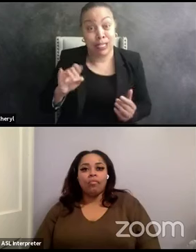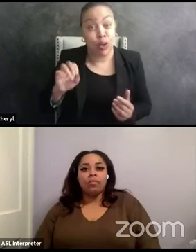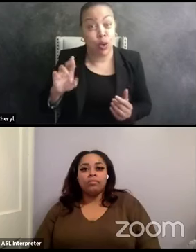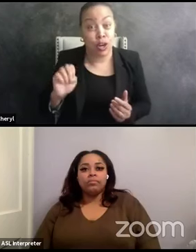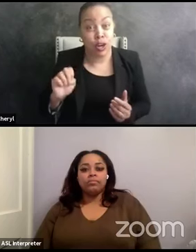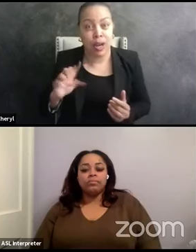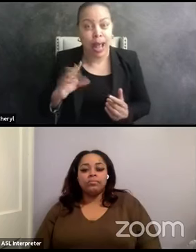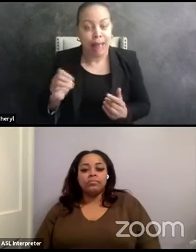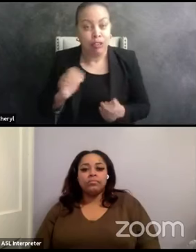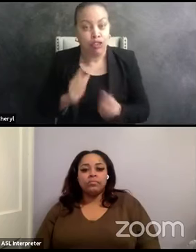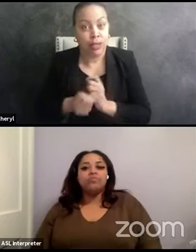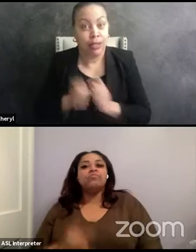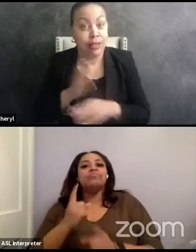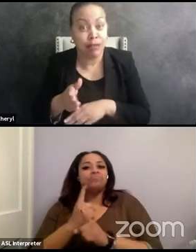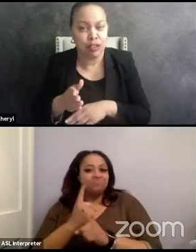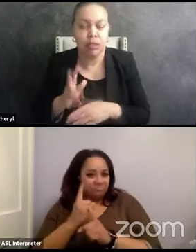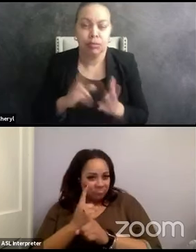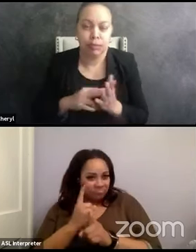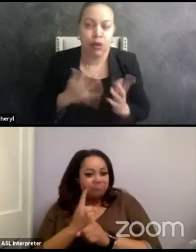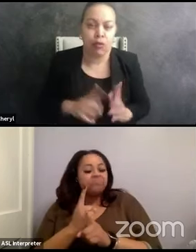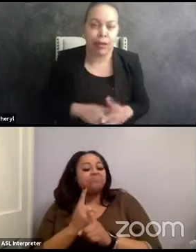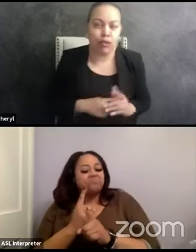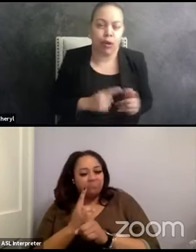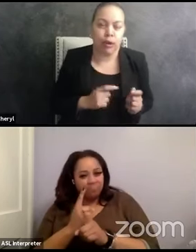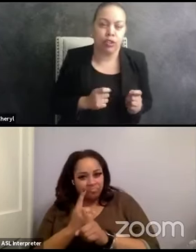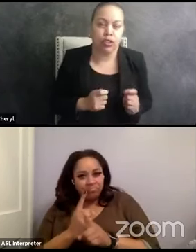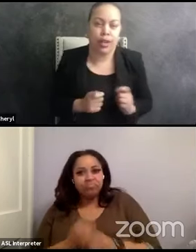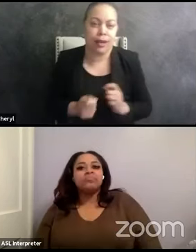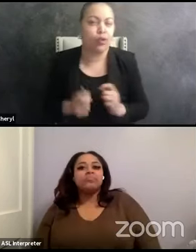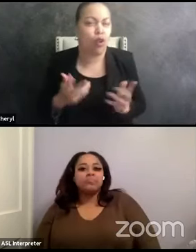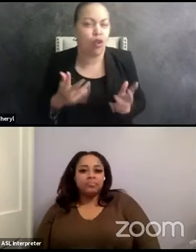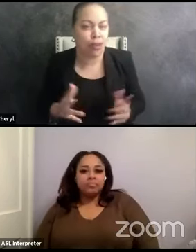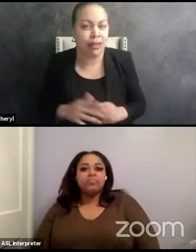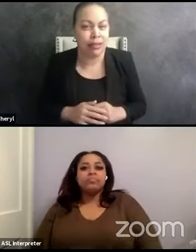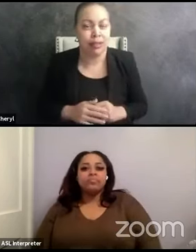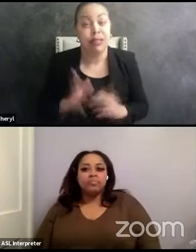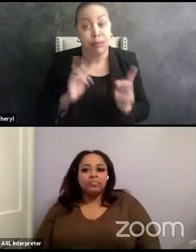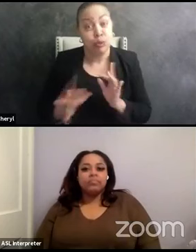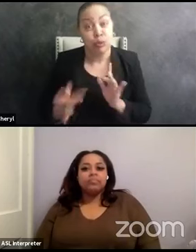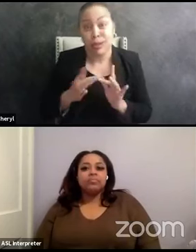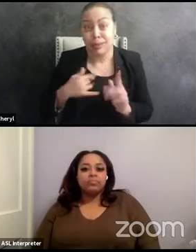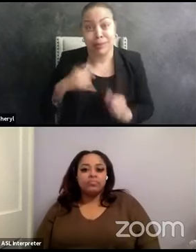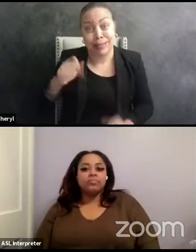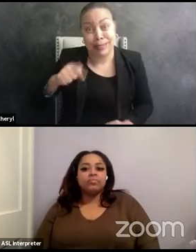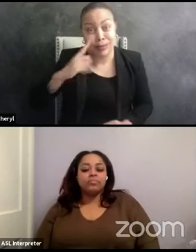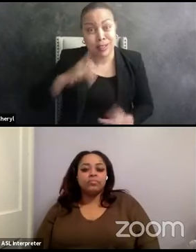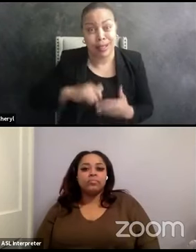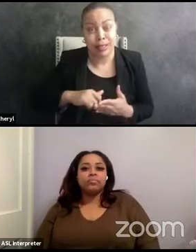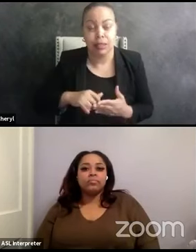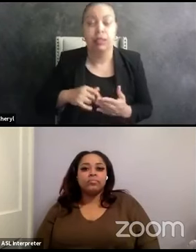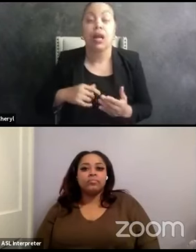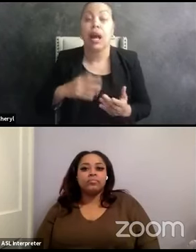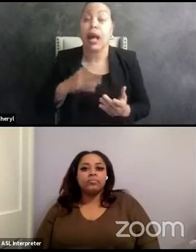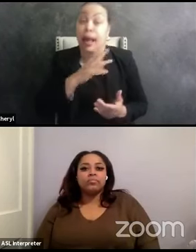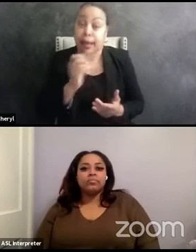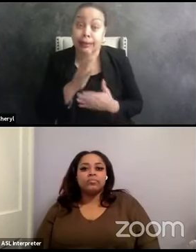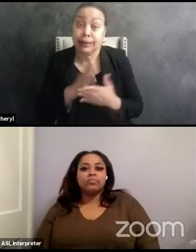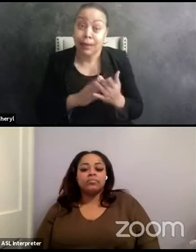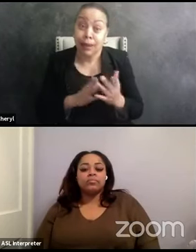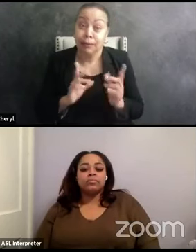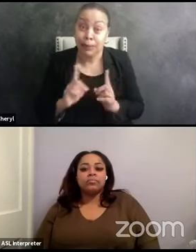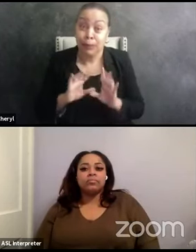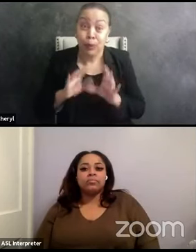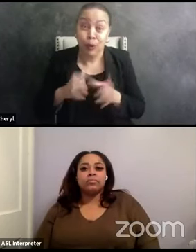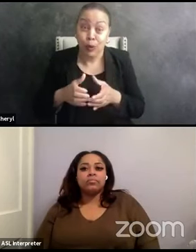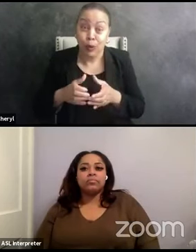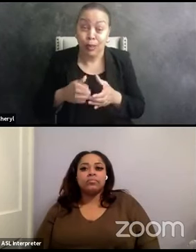path to change, Right. Right. you know? Right. And I do hear from people like that. I do hear from, like, I have heard from actually a fair amount of white men who